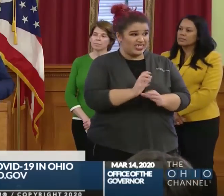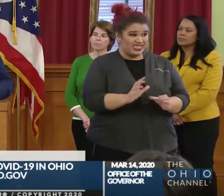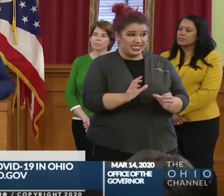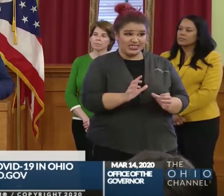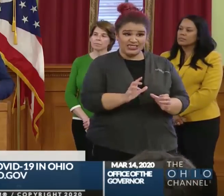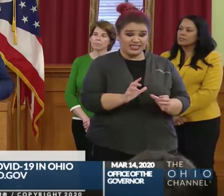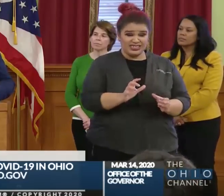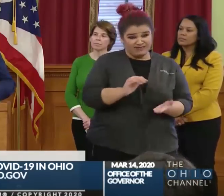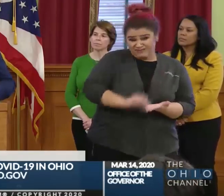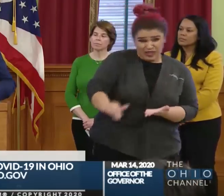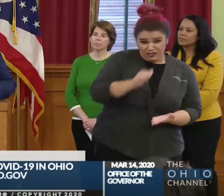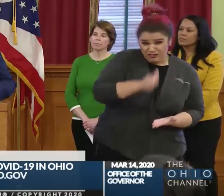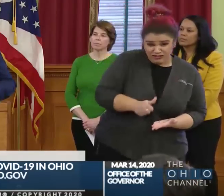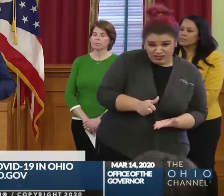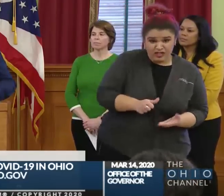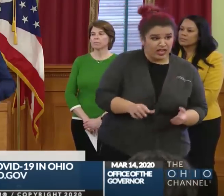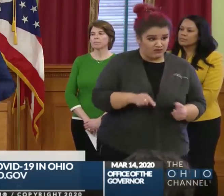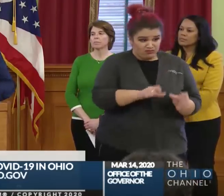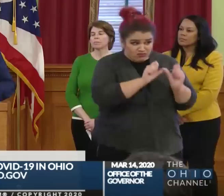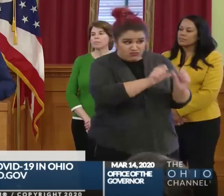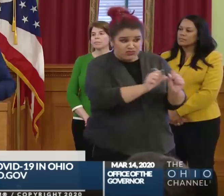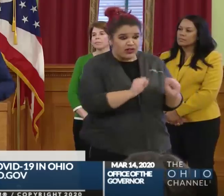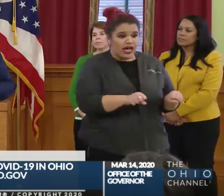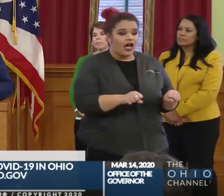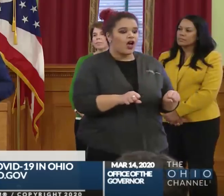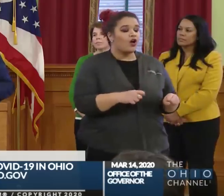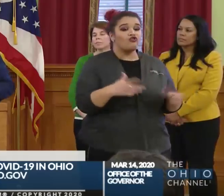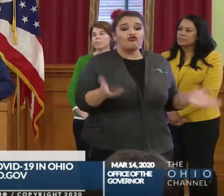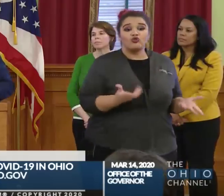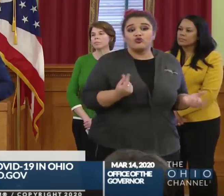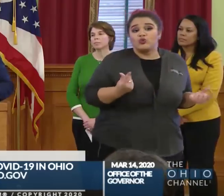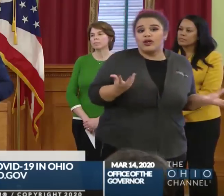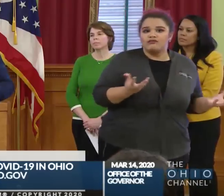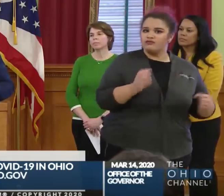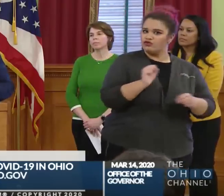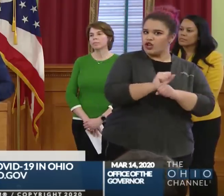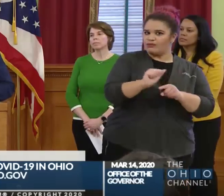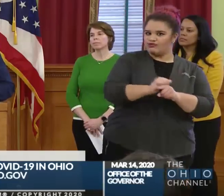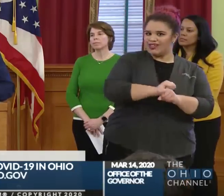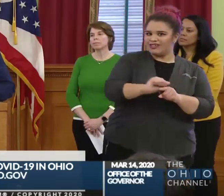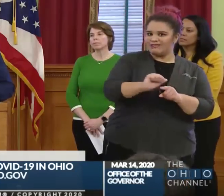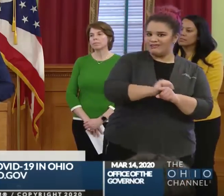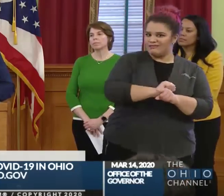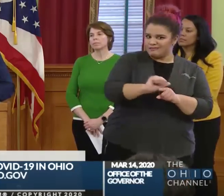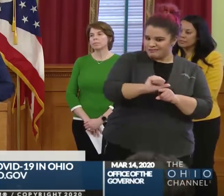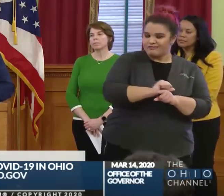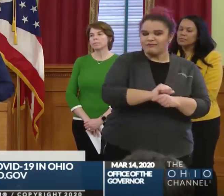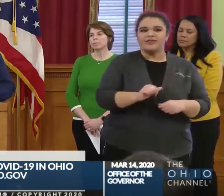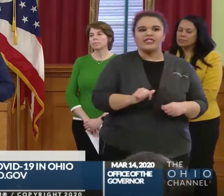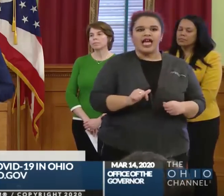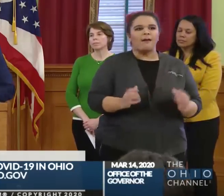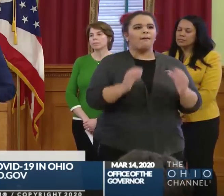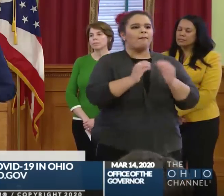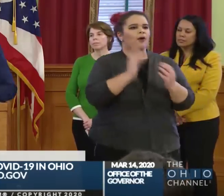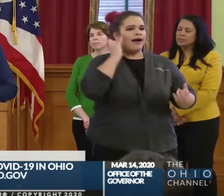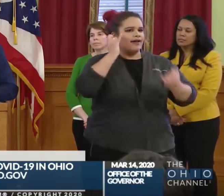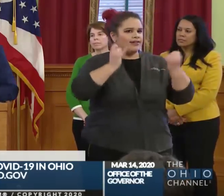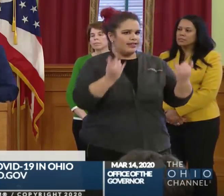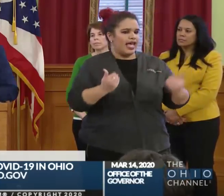encourage some of them to do job training during this period, a variety of ways that we're looking at, and we'll have more of that forthcoming.